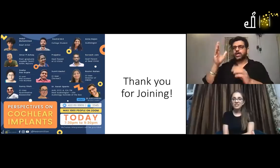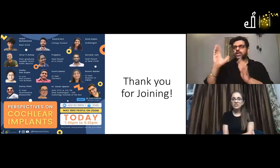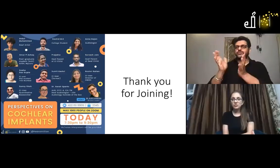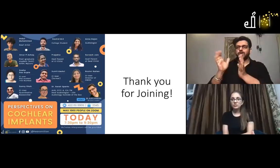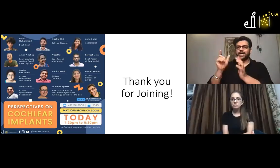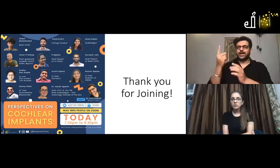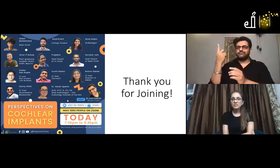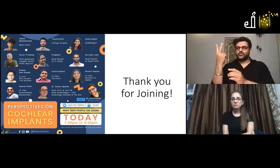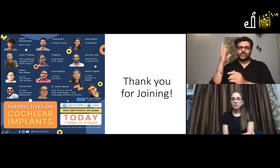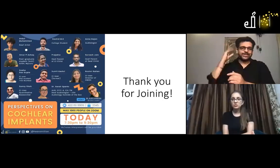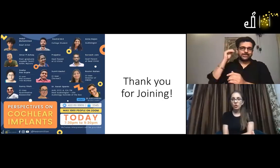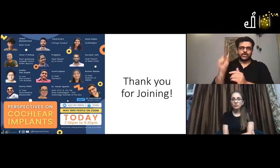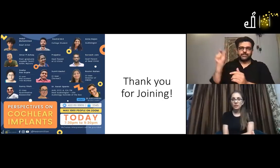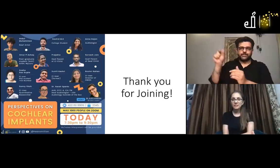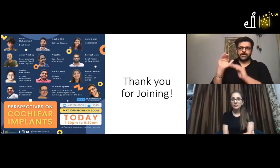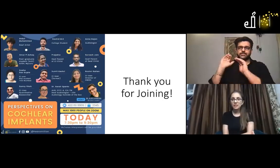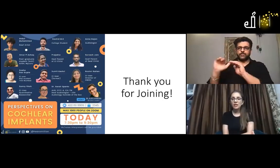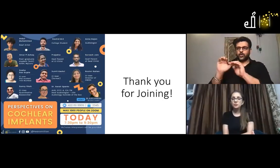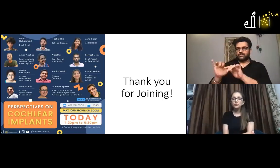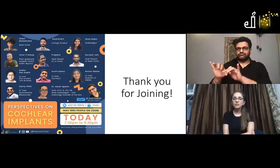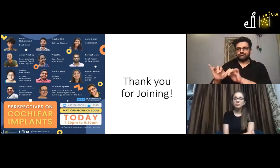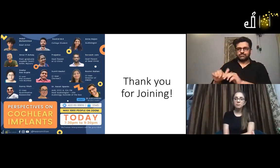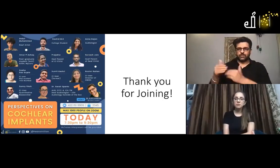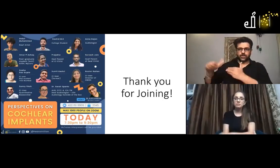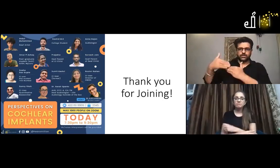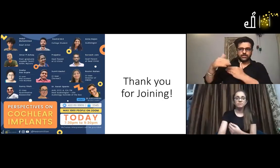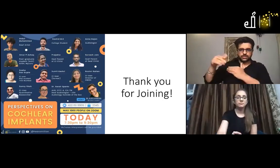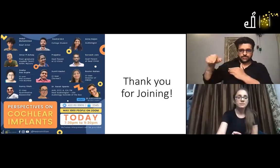feel that some transcript is not right,